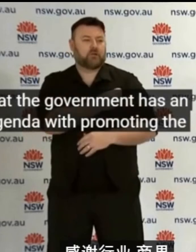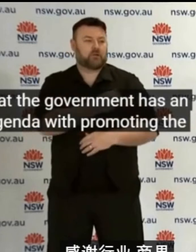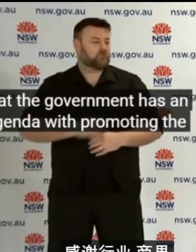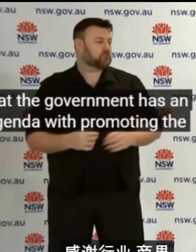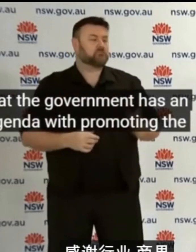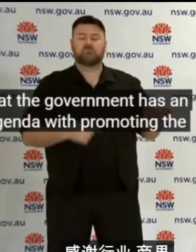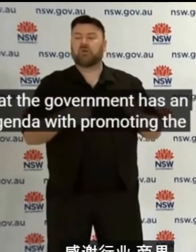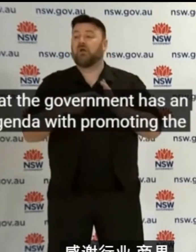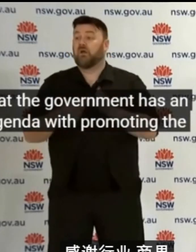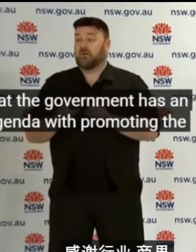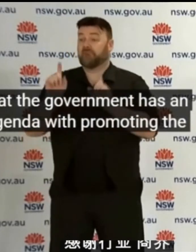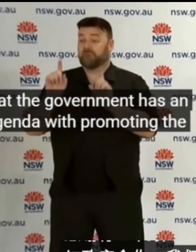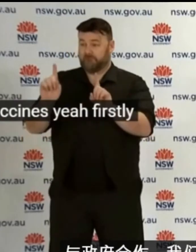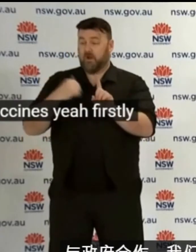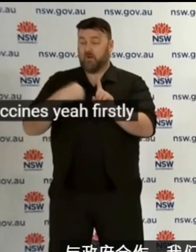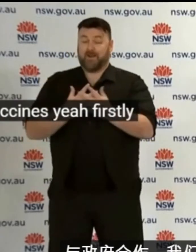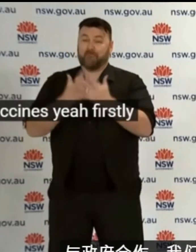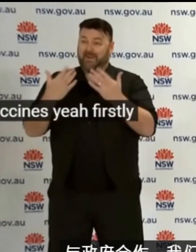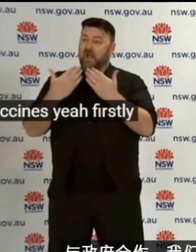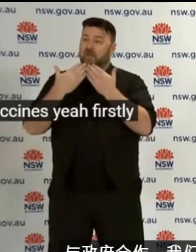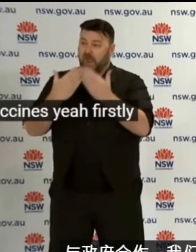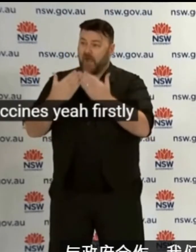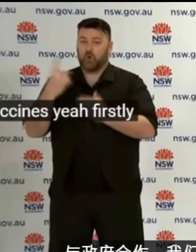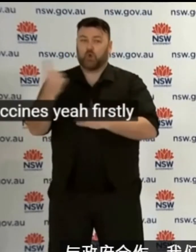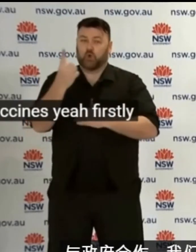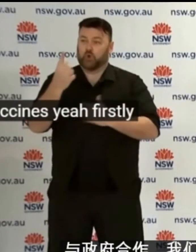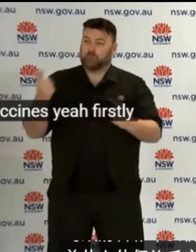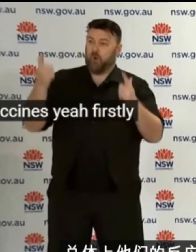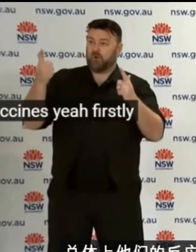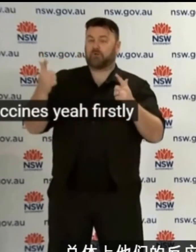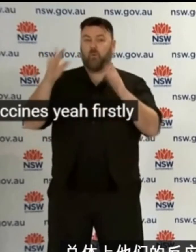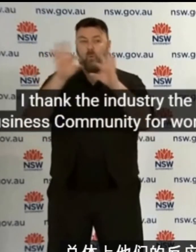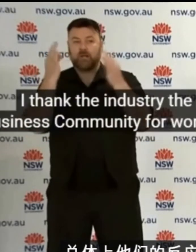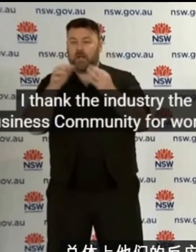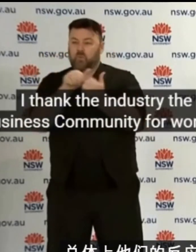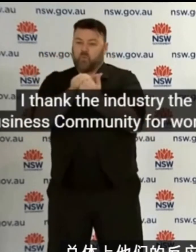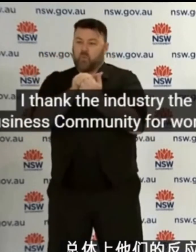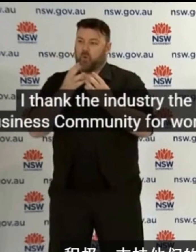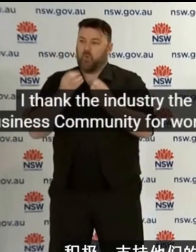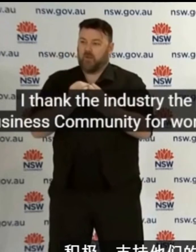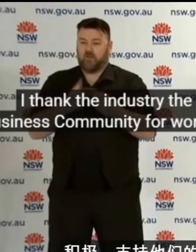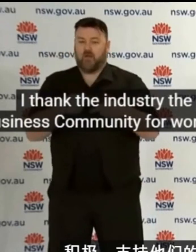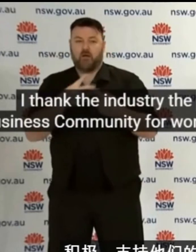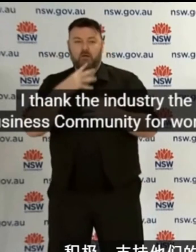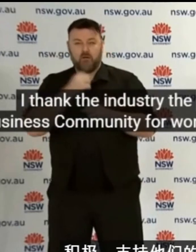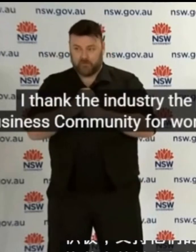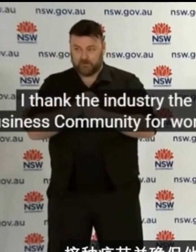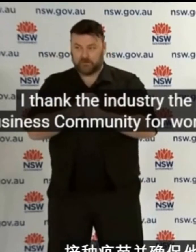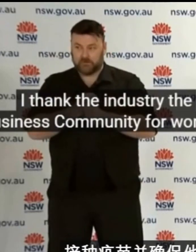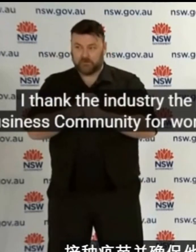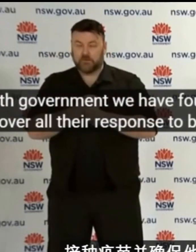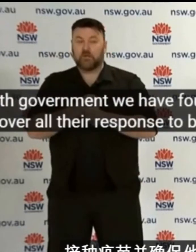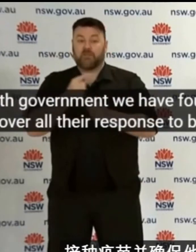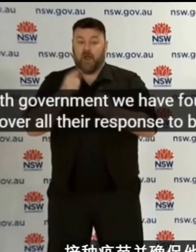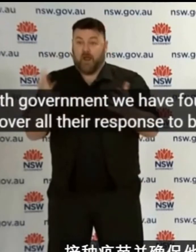working with government. We have found overall their response to be extremely positive in supporting their workers to get vaccinated and keeping their